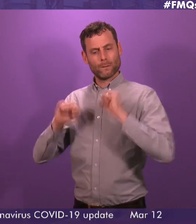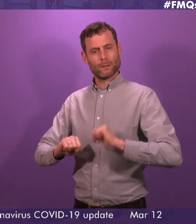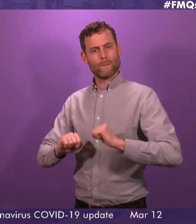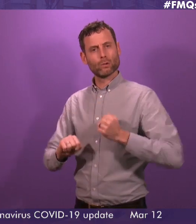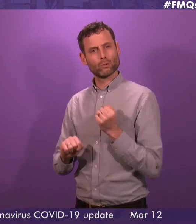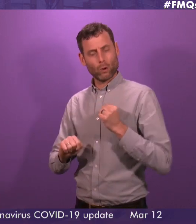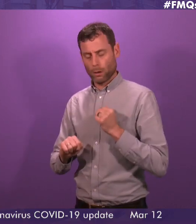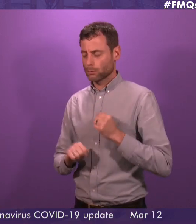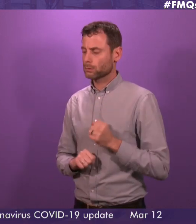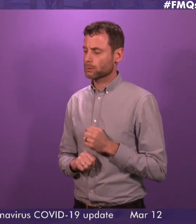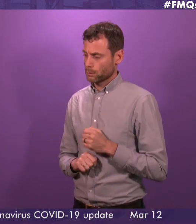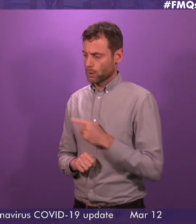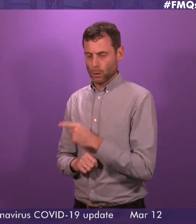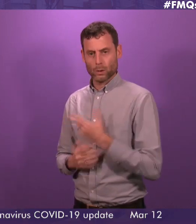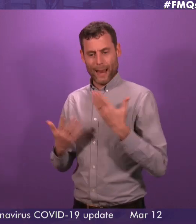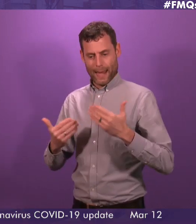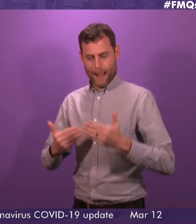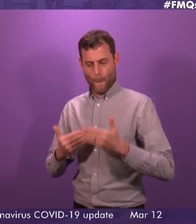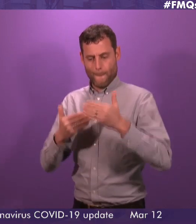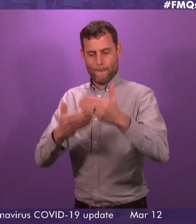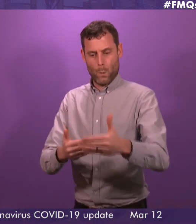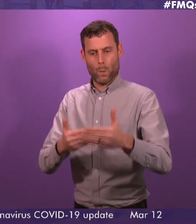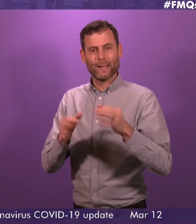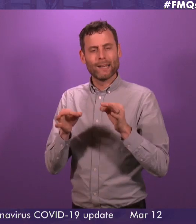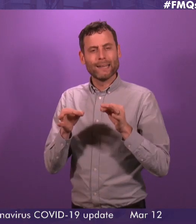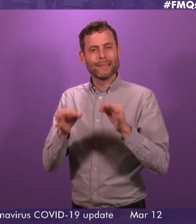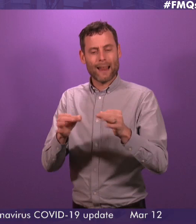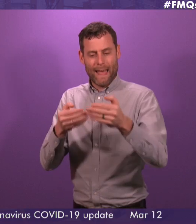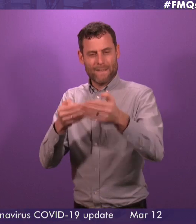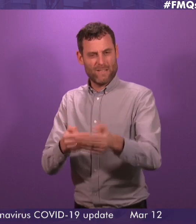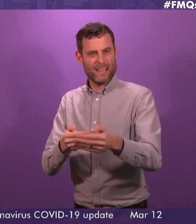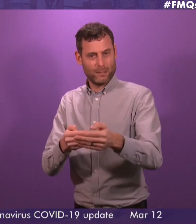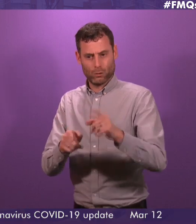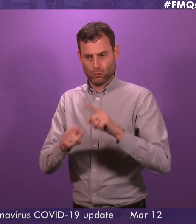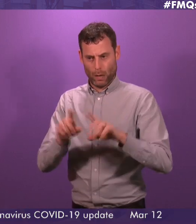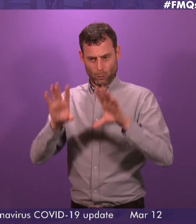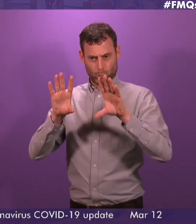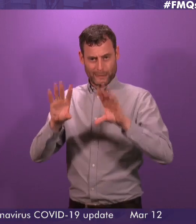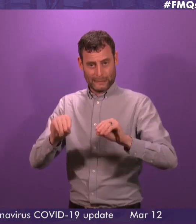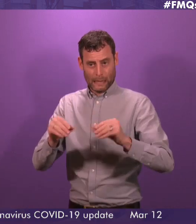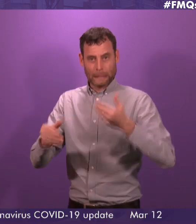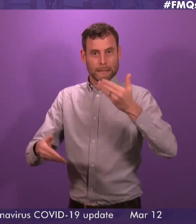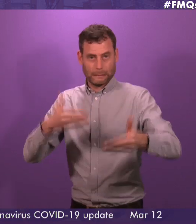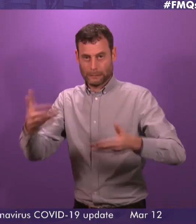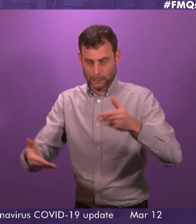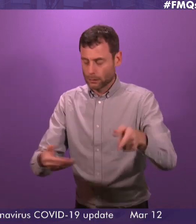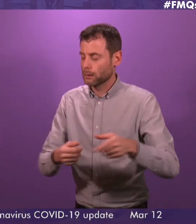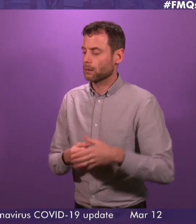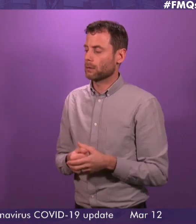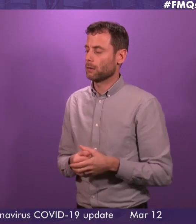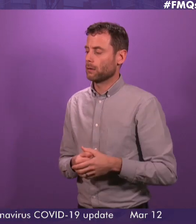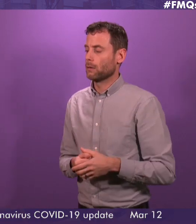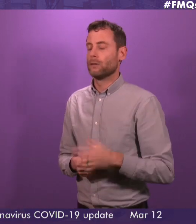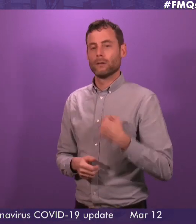Parliament's response as the UK moves into the delay phase of its response to COVID-19 coronavirus. Can I say at the